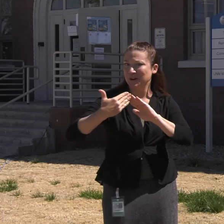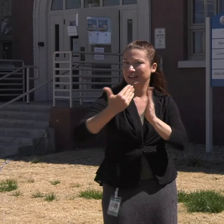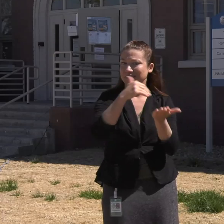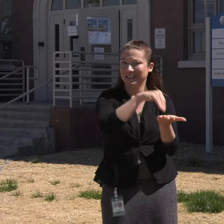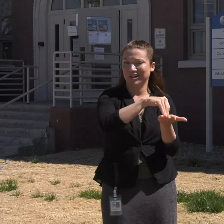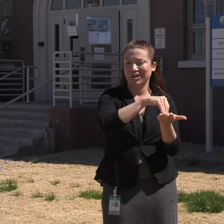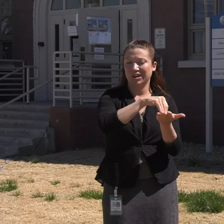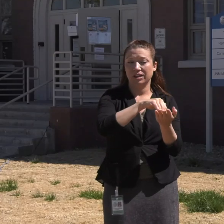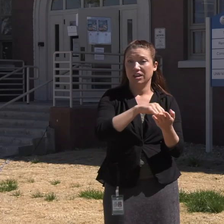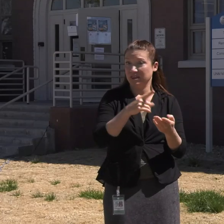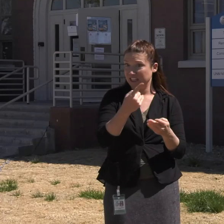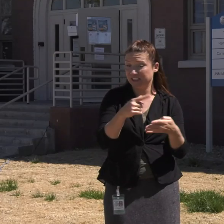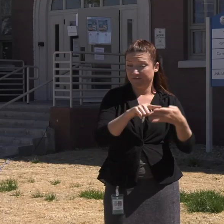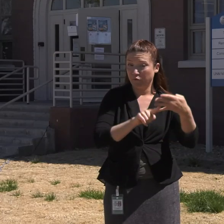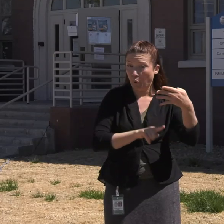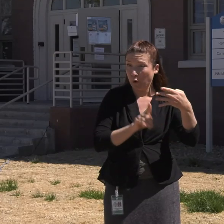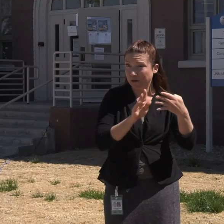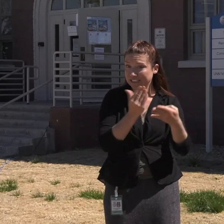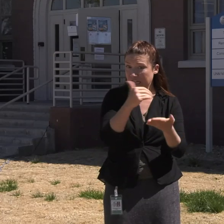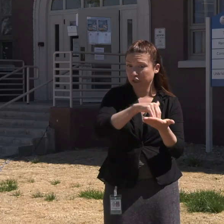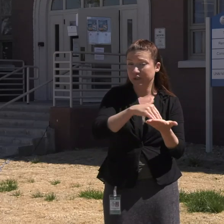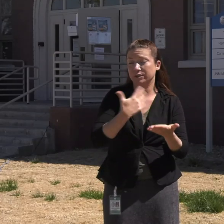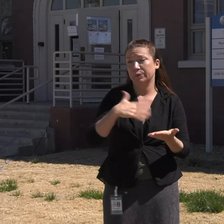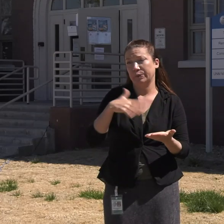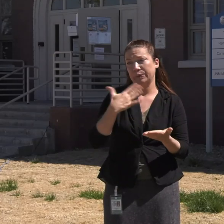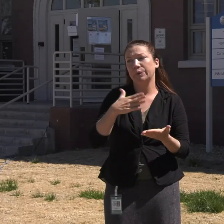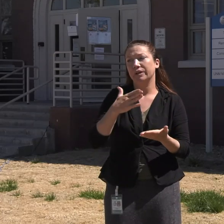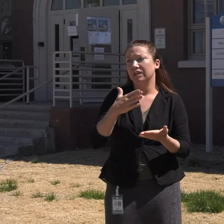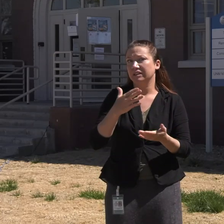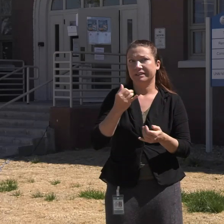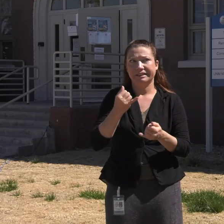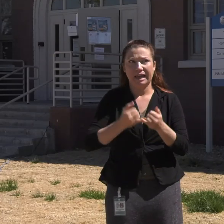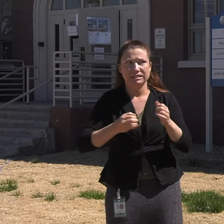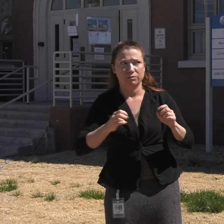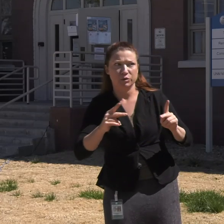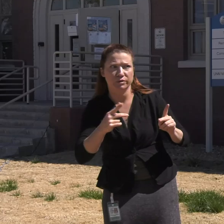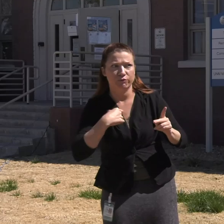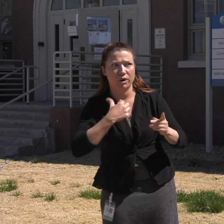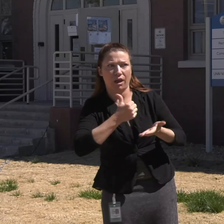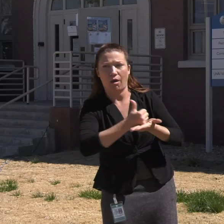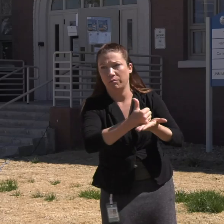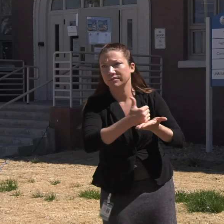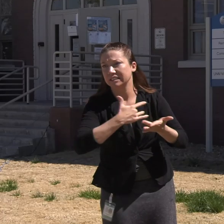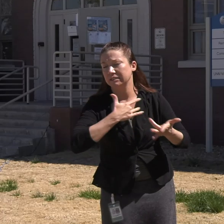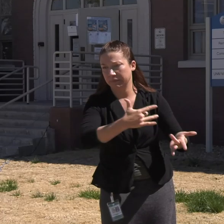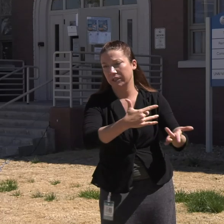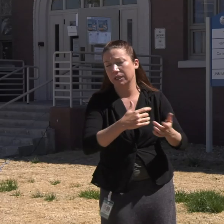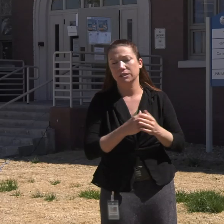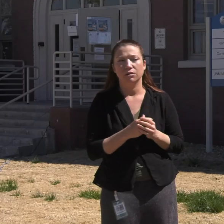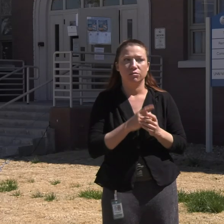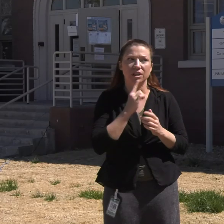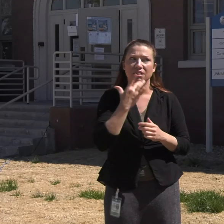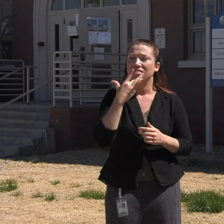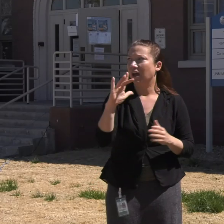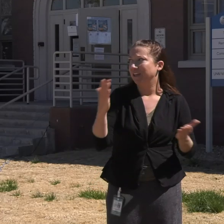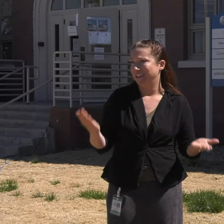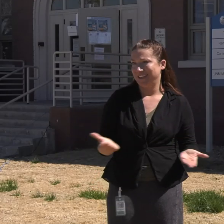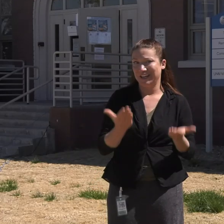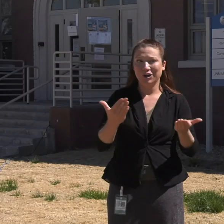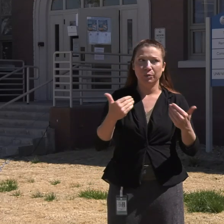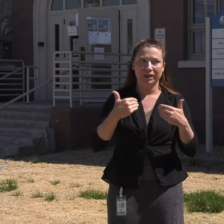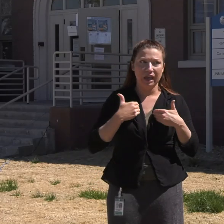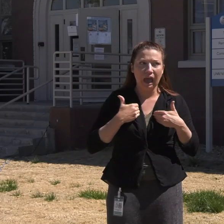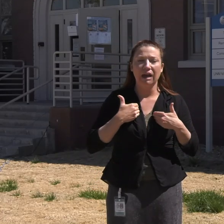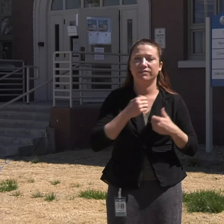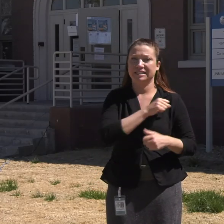city perspective, you know, these are a place of last resort for folks. And so it's very fortunate in Albuquerque that we both have the